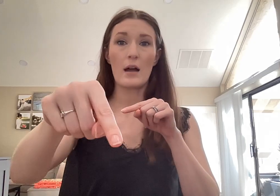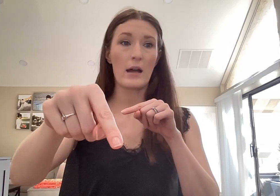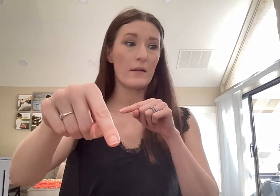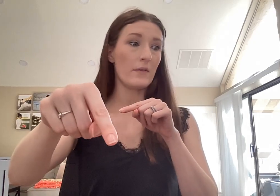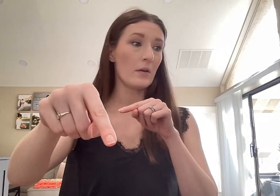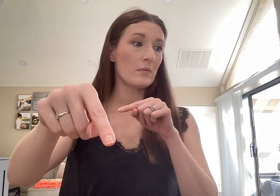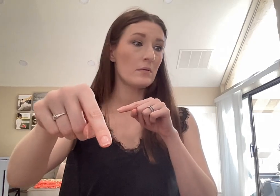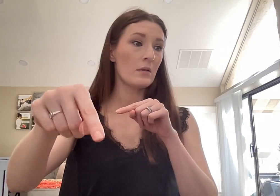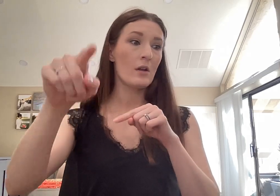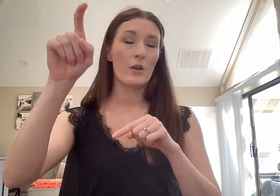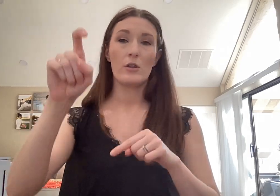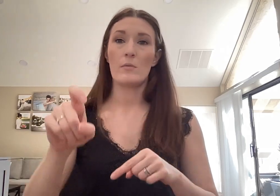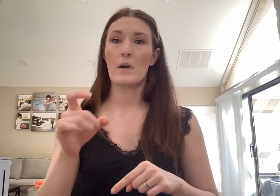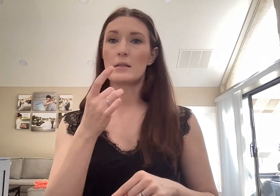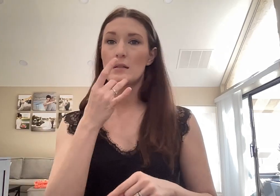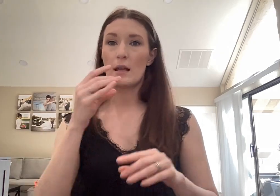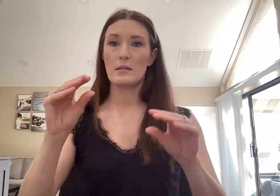ahead of you. You must lights